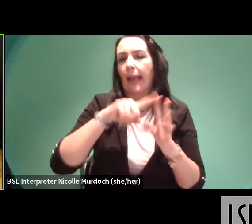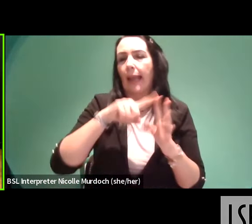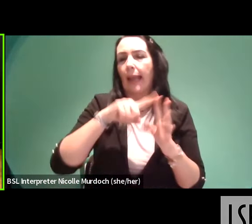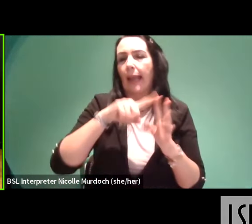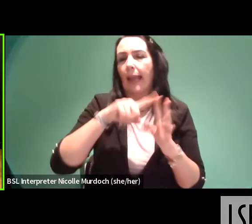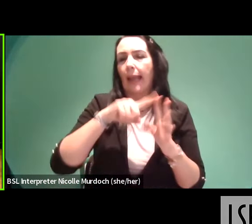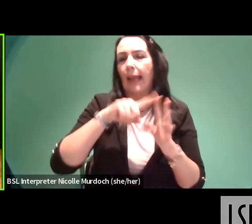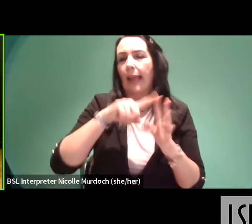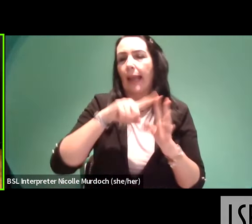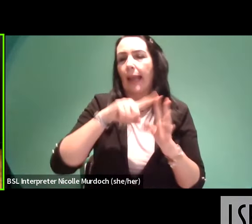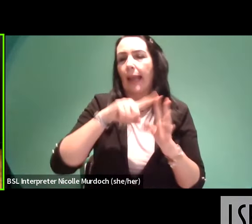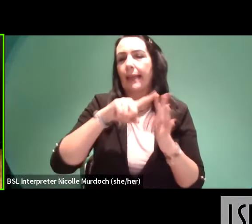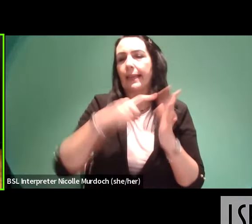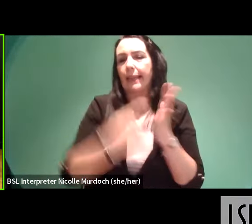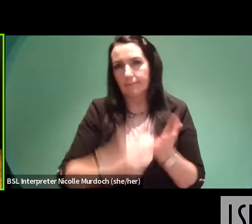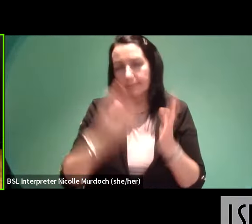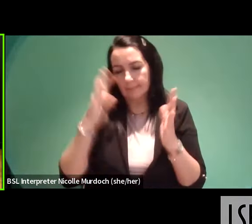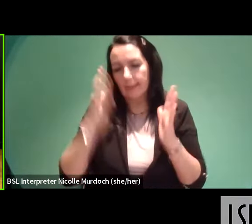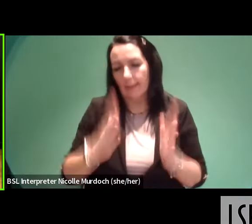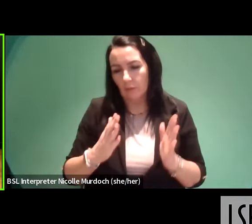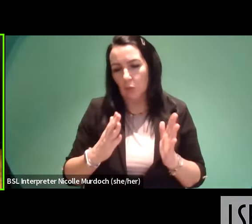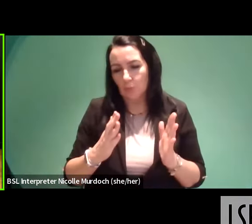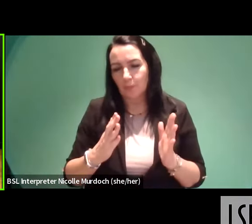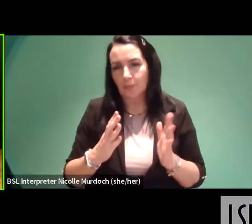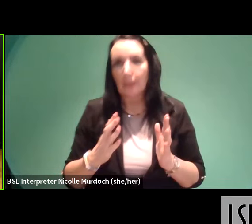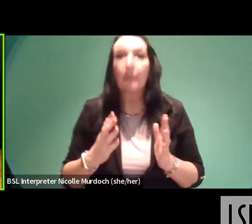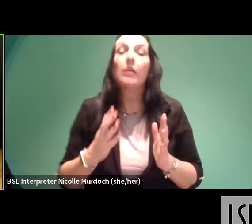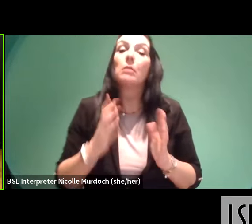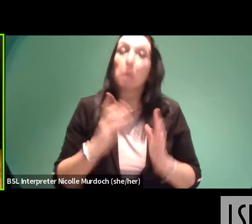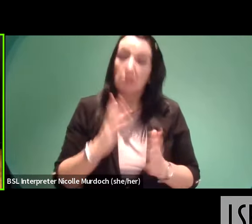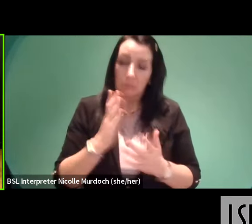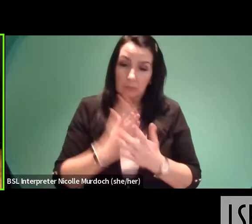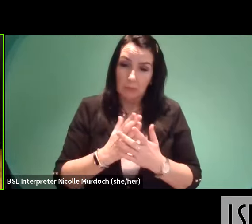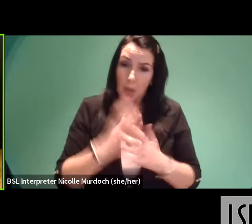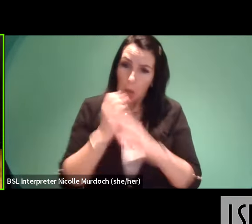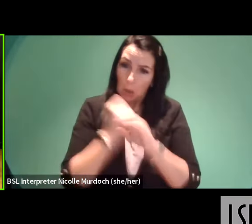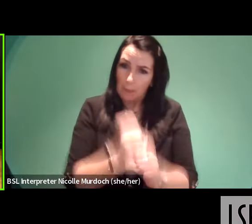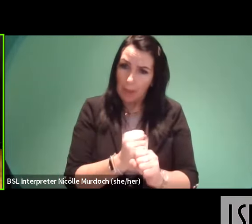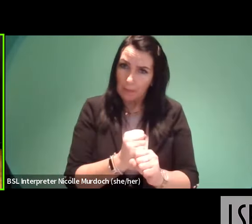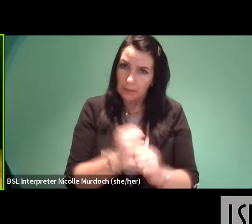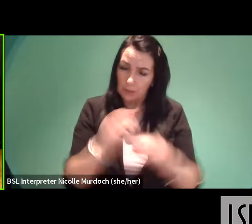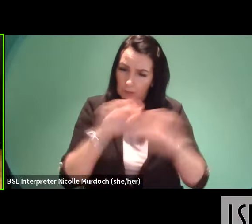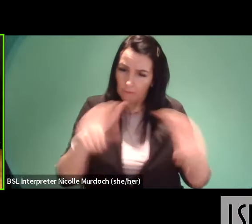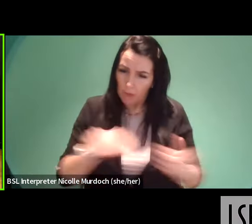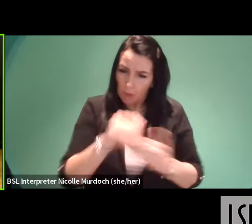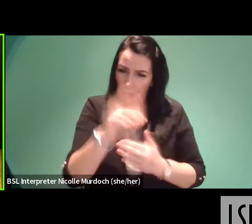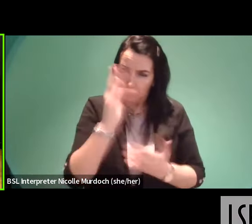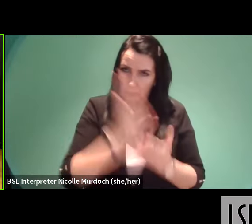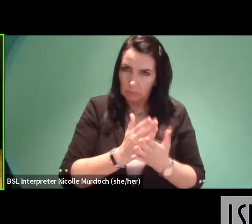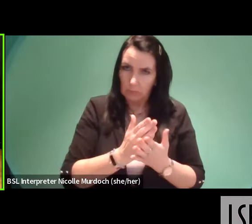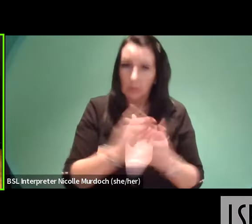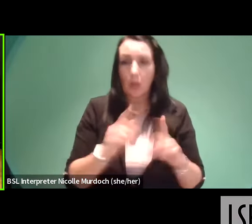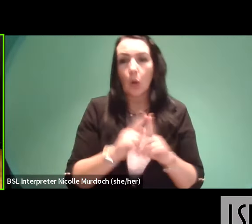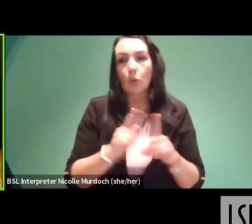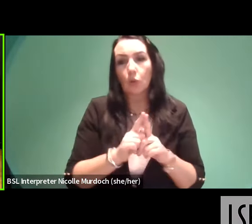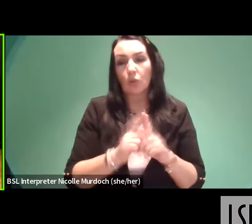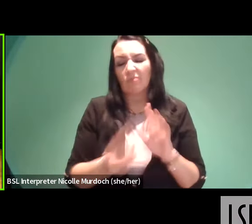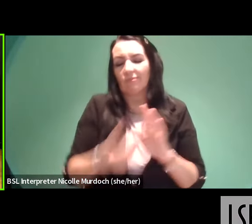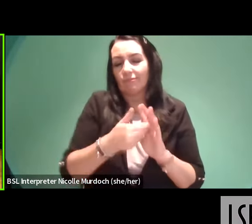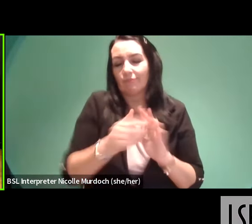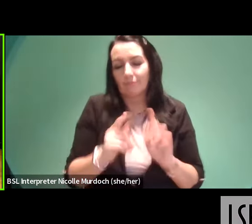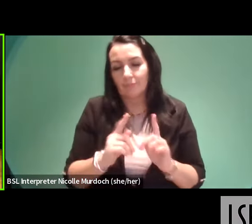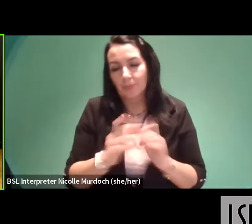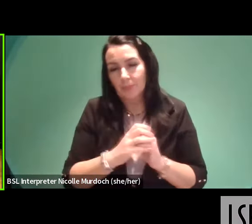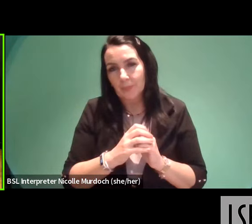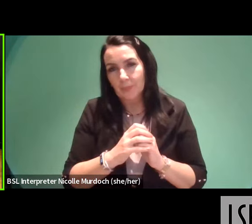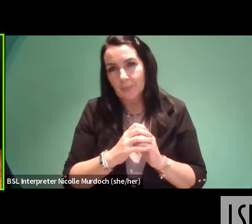took the decision he did. But you should be in no doubt about our commitment to fair pay. And also, I just made this one other point, which is,